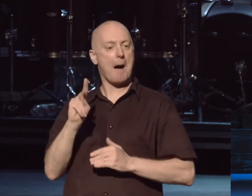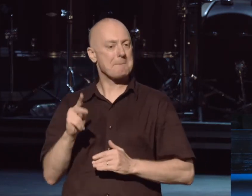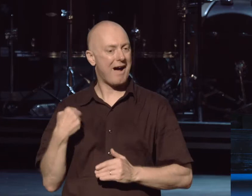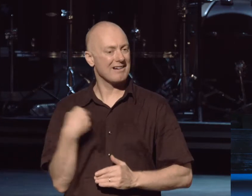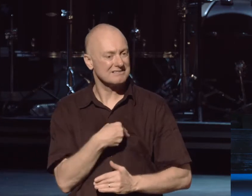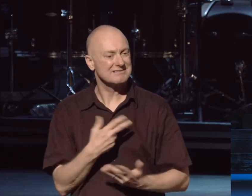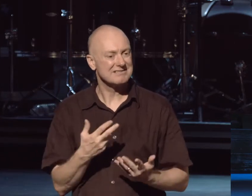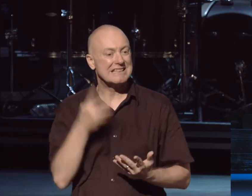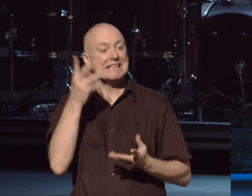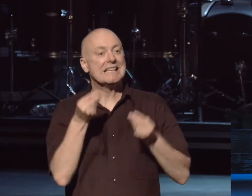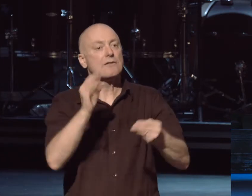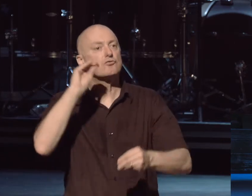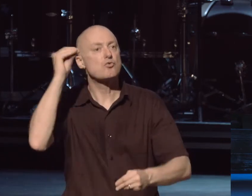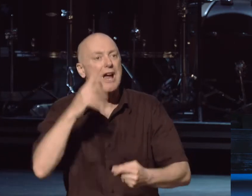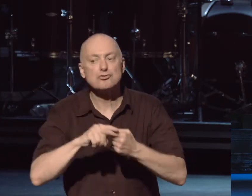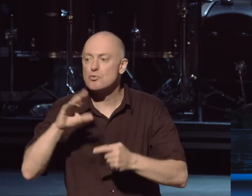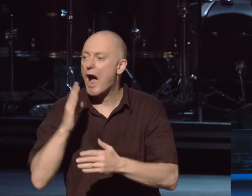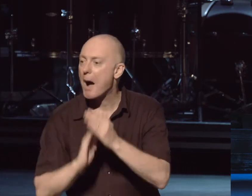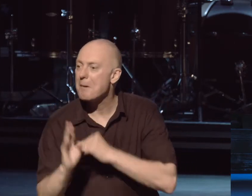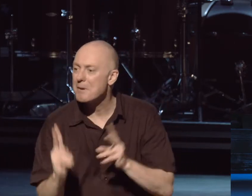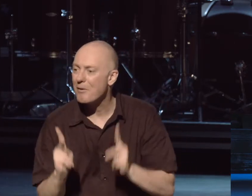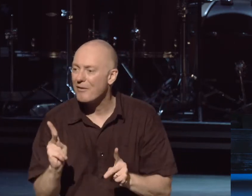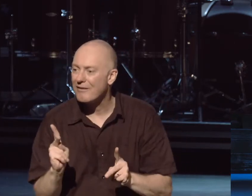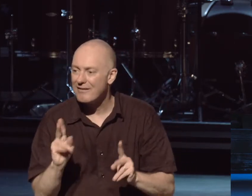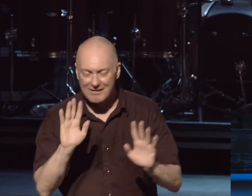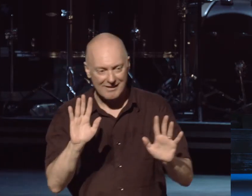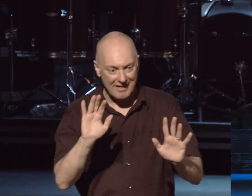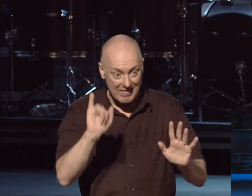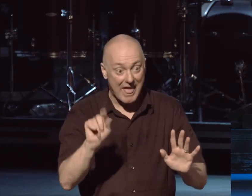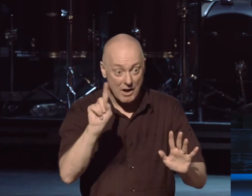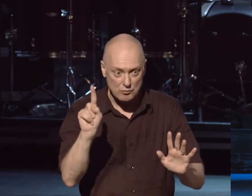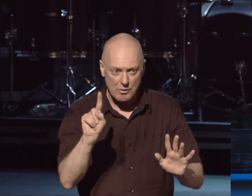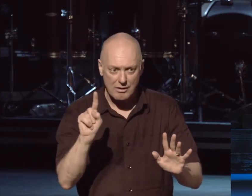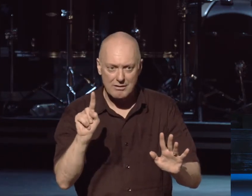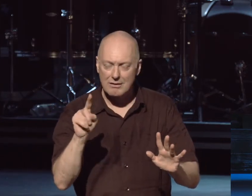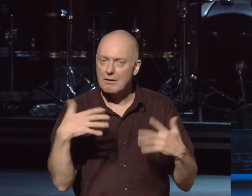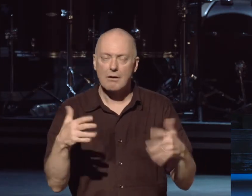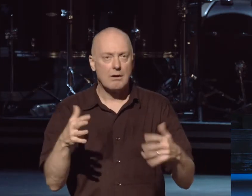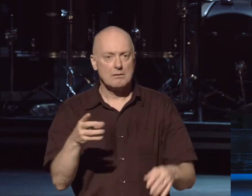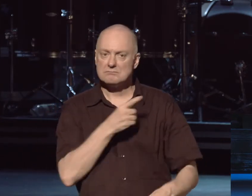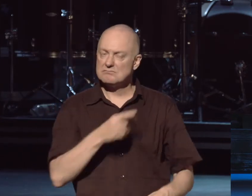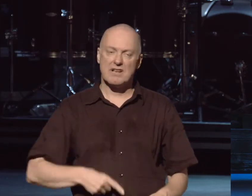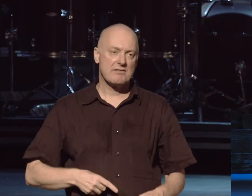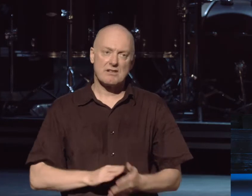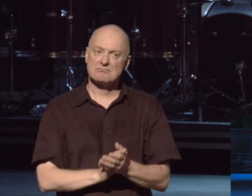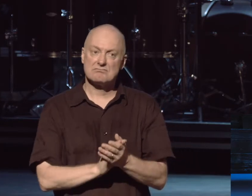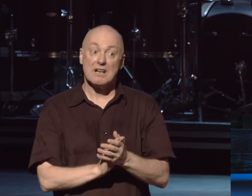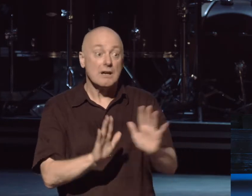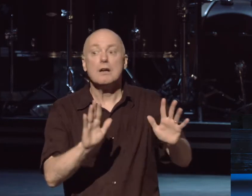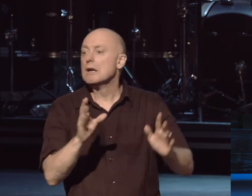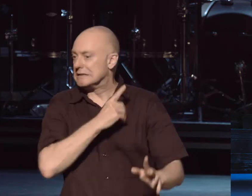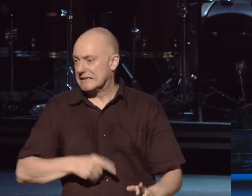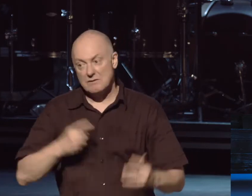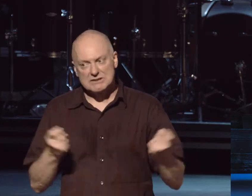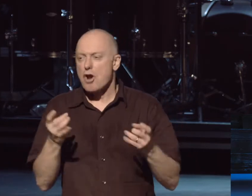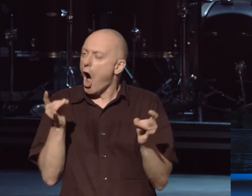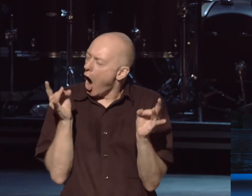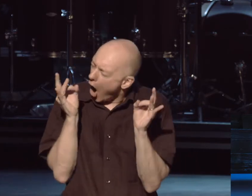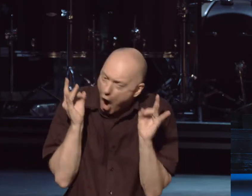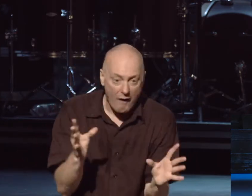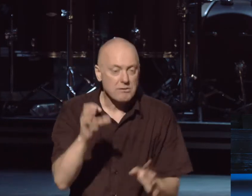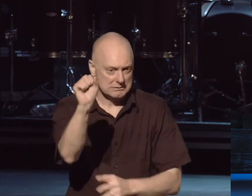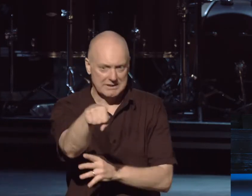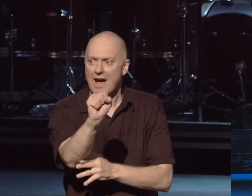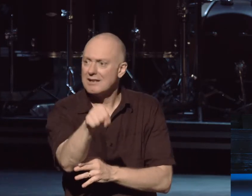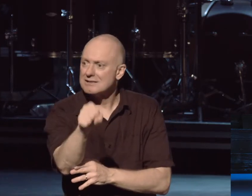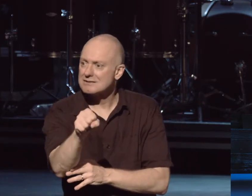humble. And it's here. See, this is where I give David so much credit. As awful as his sin was, it's here. And the reason he's